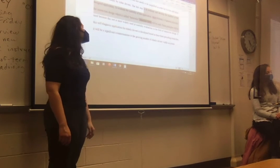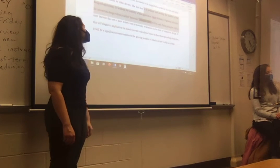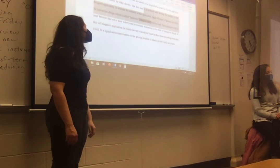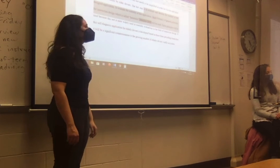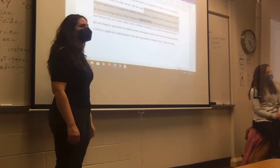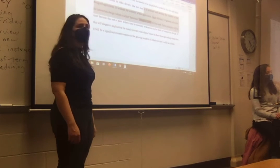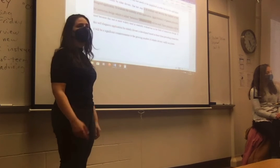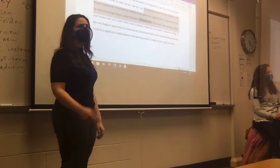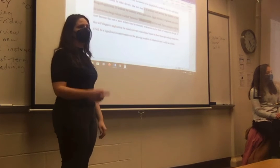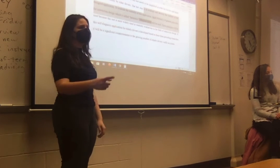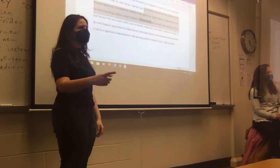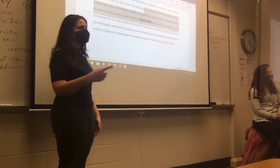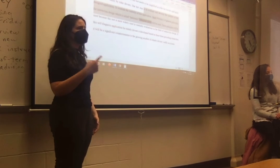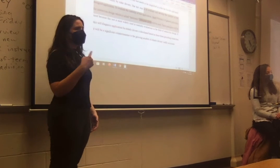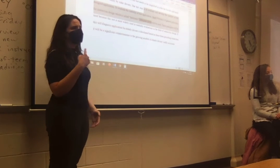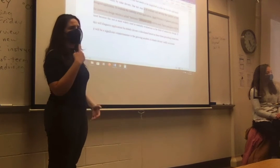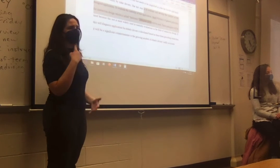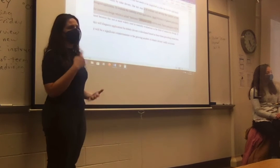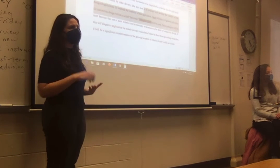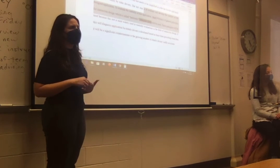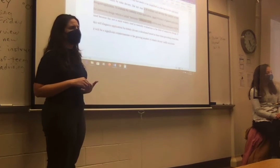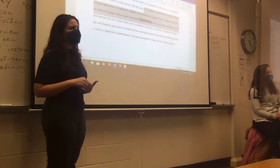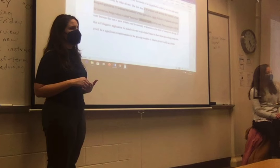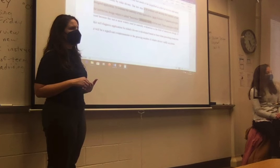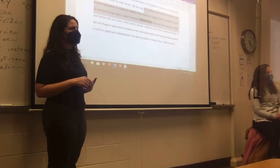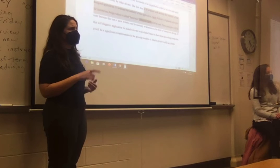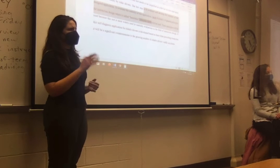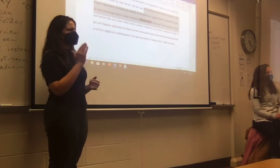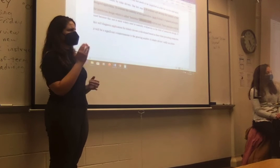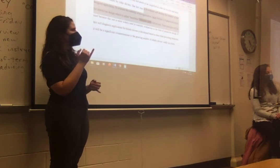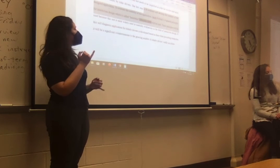It says the last step Yeah, last is to one. evaluate and